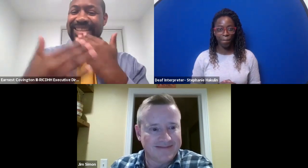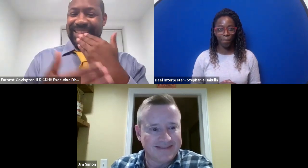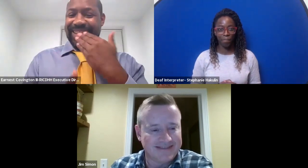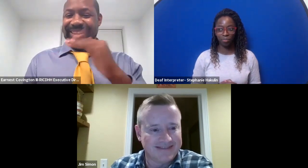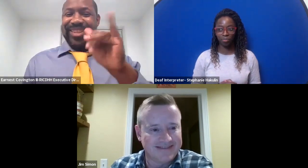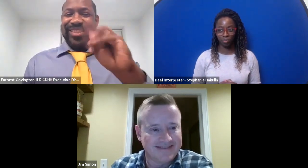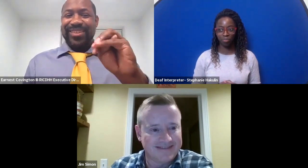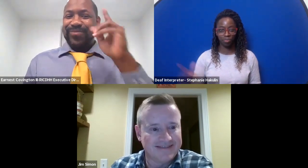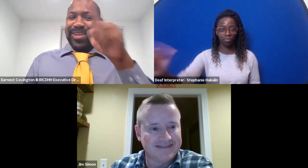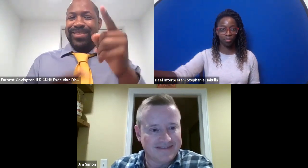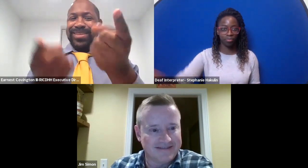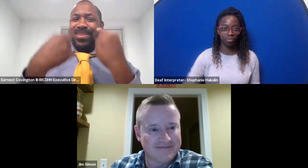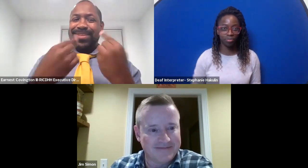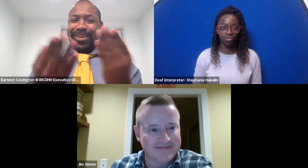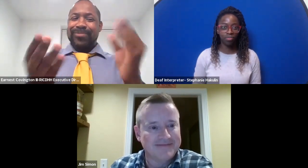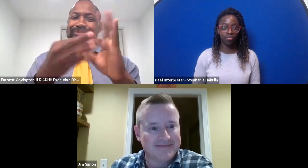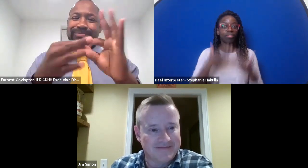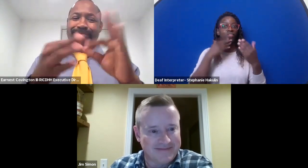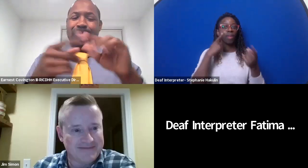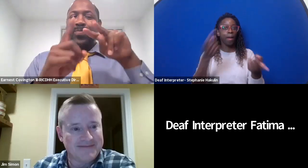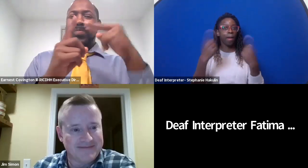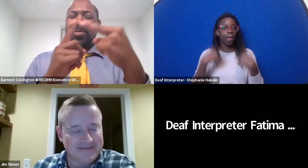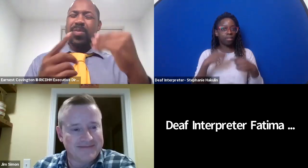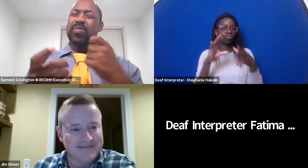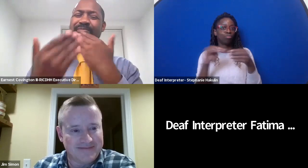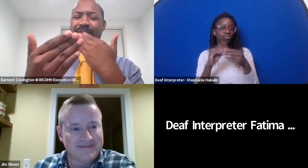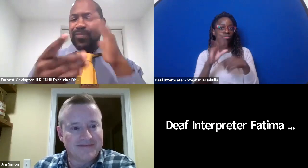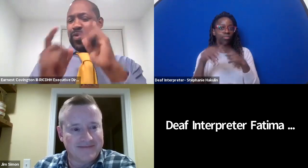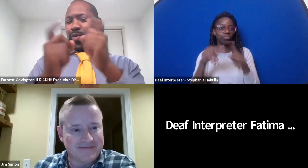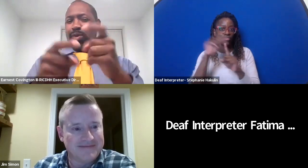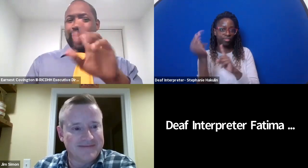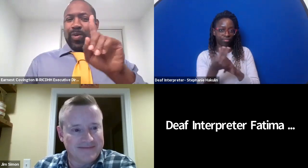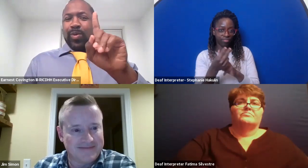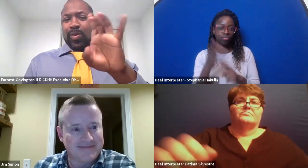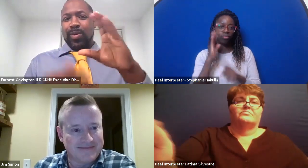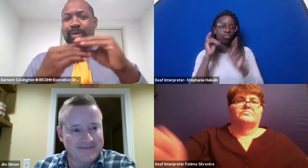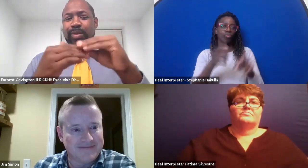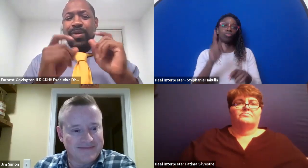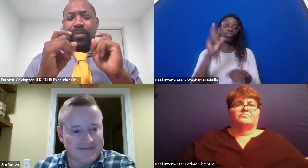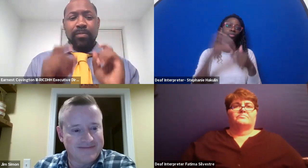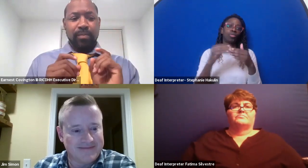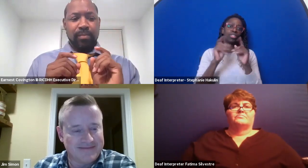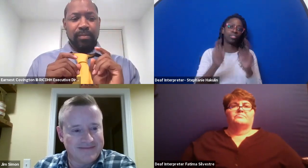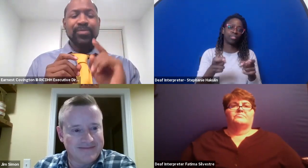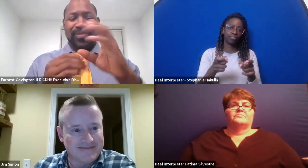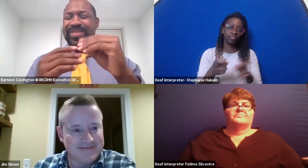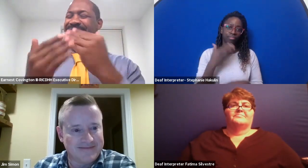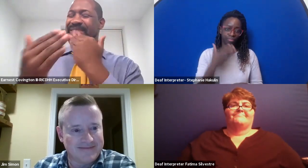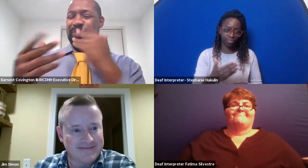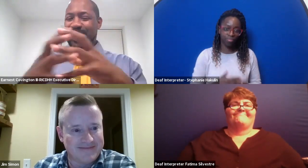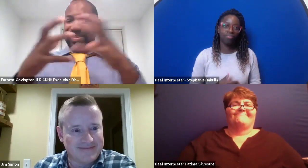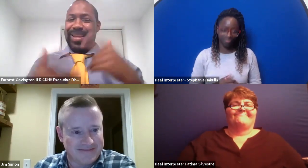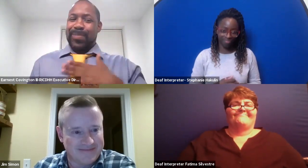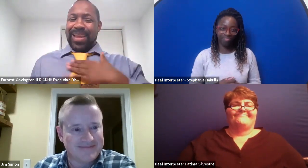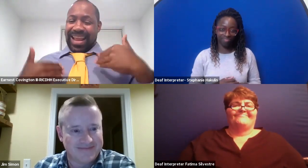Oh, wow. Thank you so much, Jim. Thanks so much for coming tonight and telling us about Perspectives. And we really appreciate